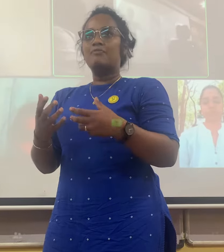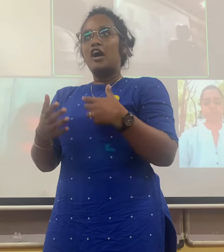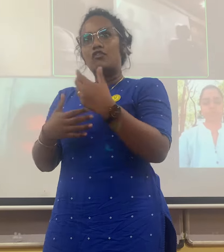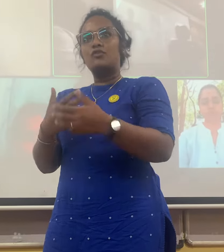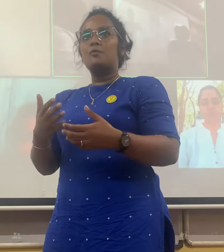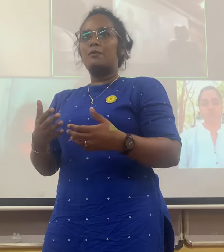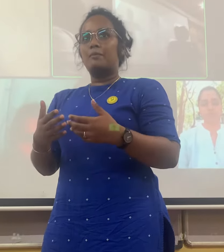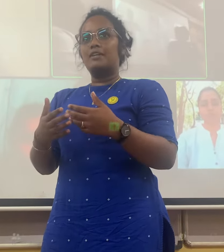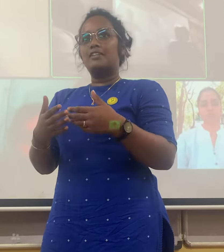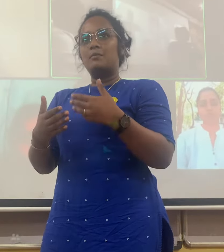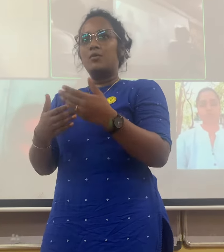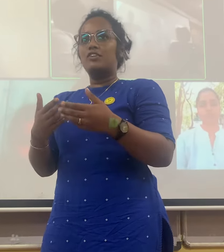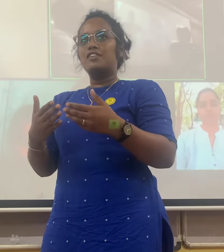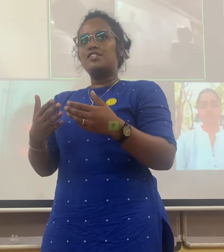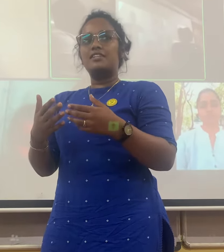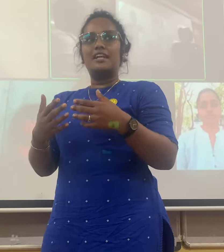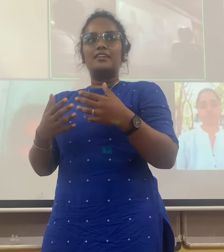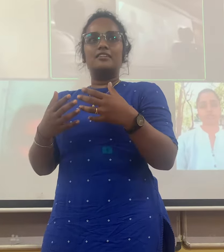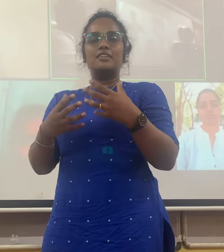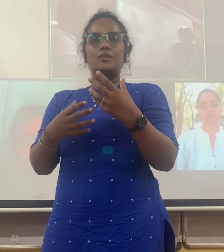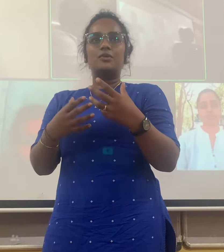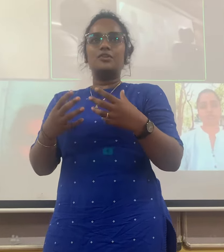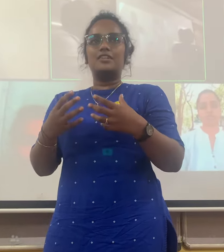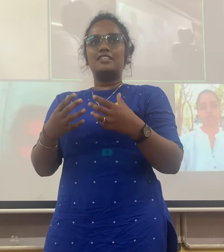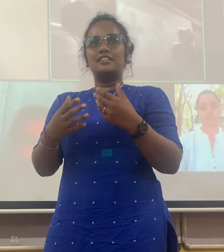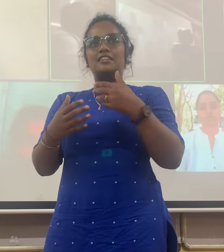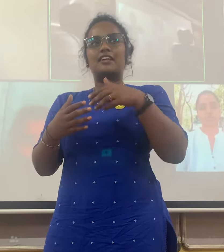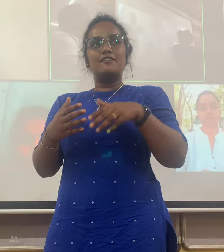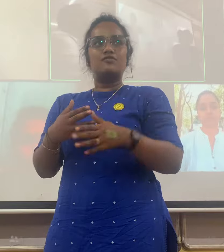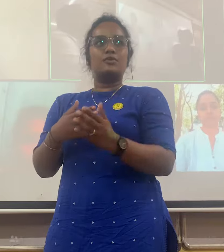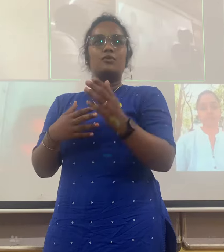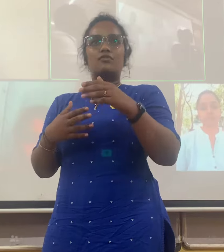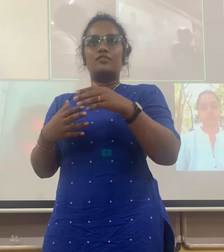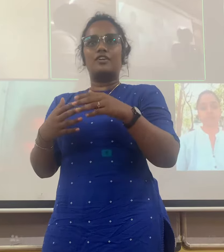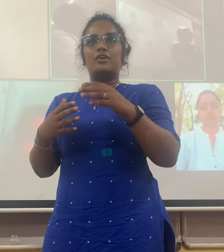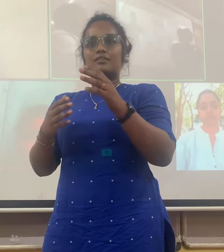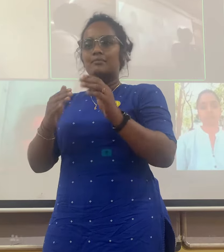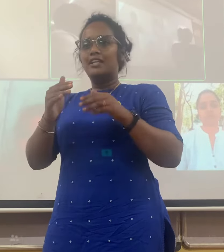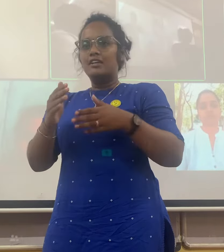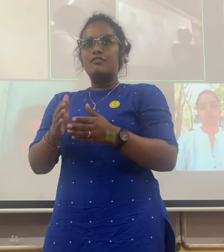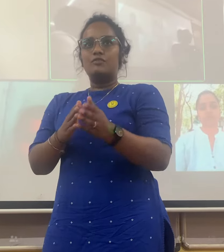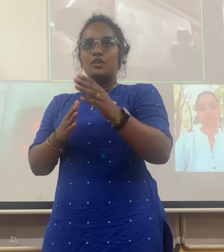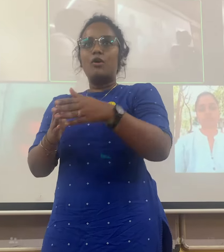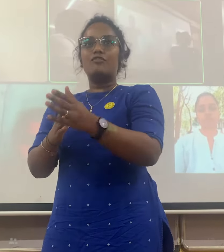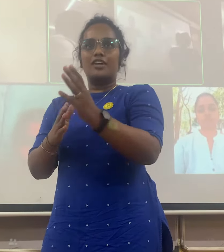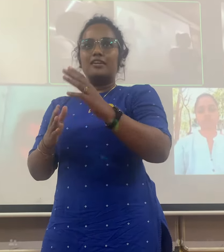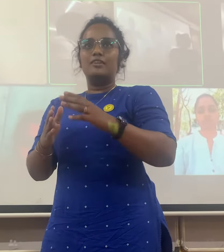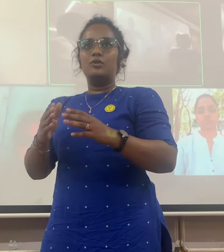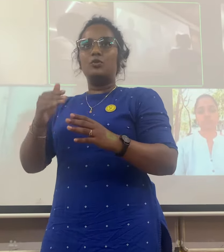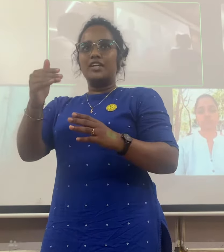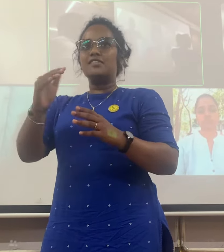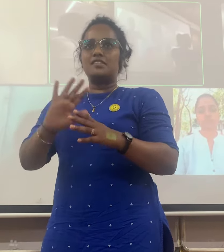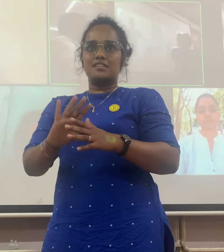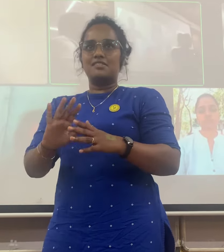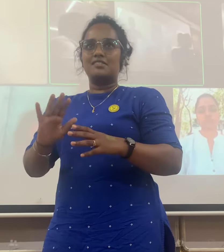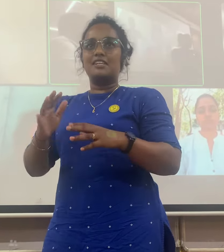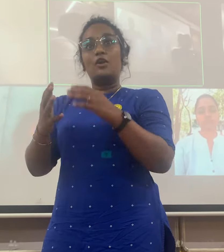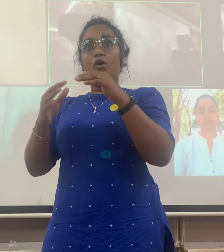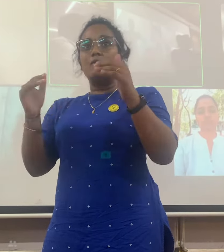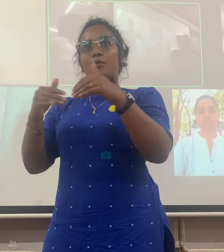how to prepare, the motivation, and you know sir drives you for your way to reach the success in all